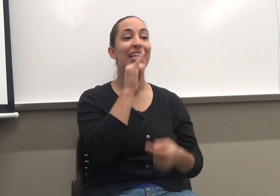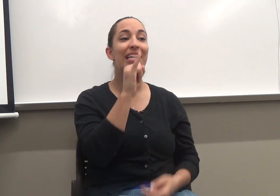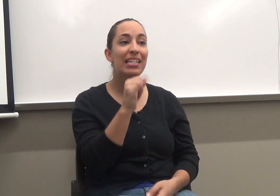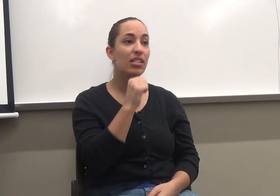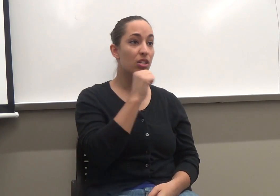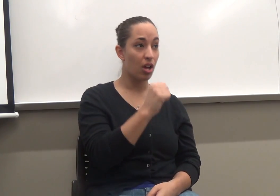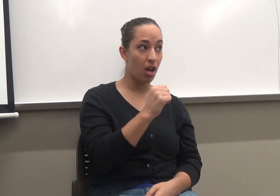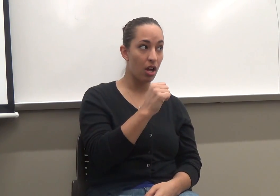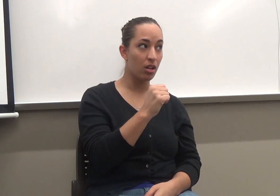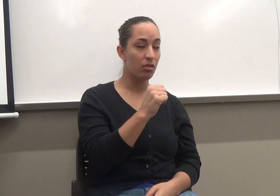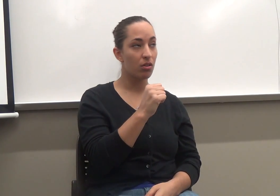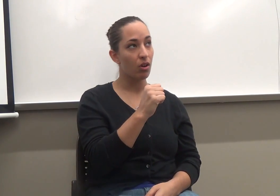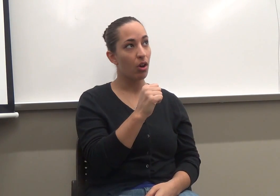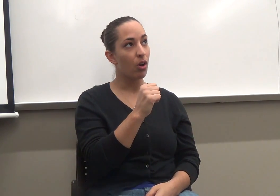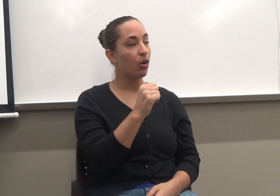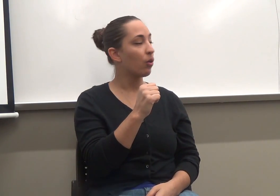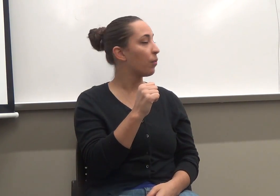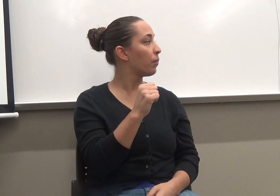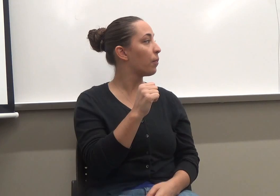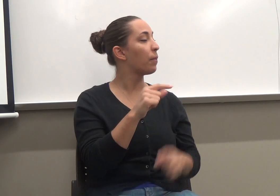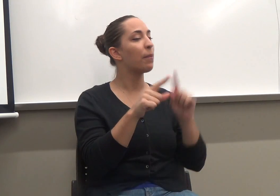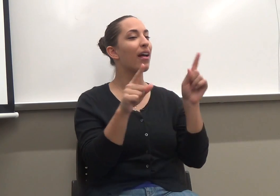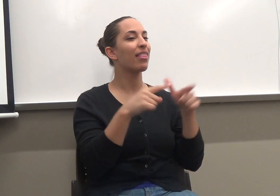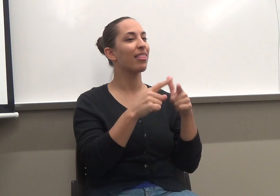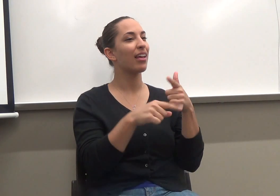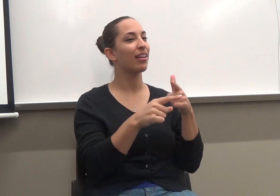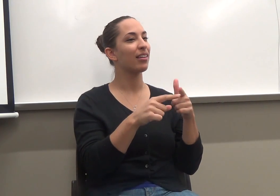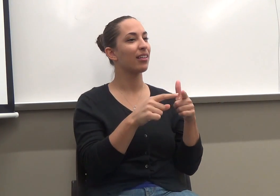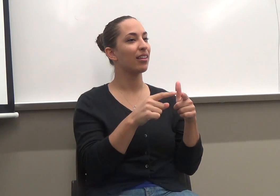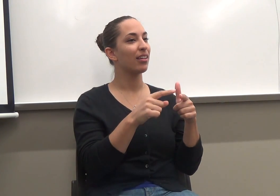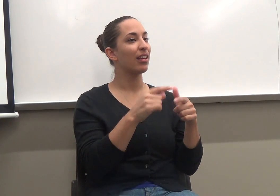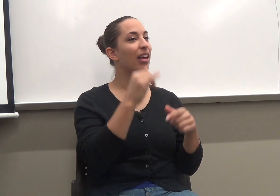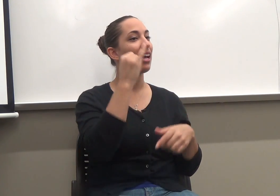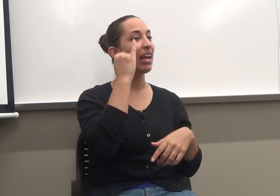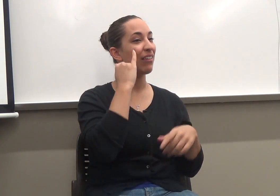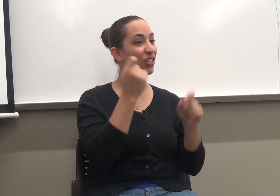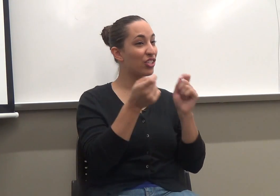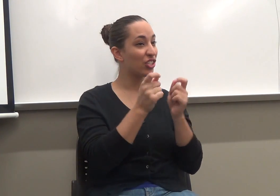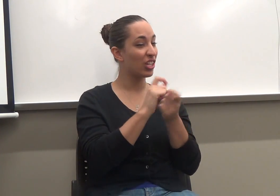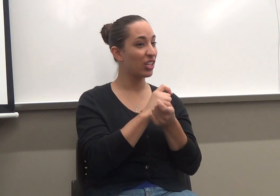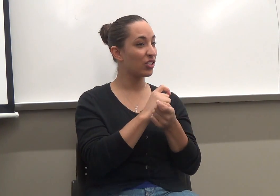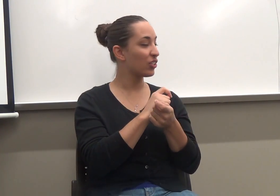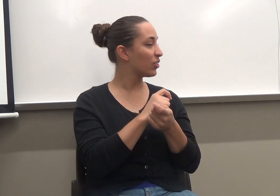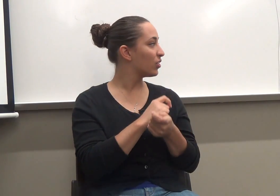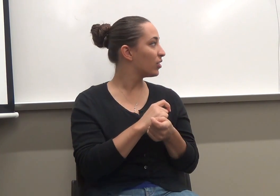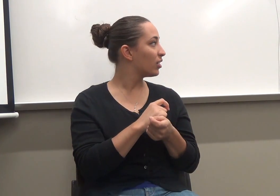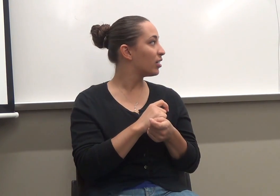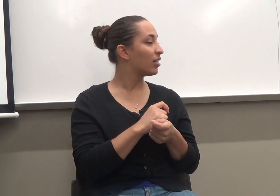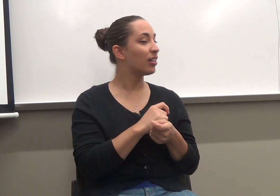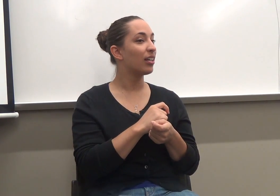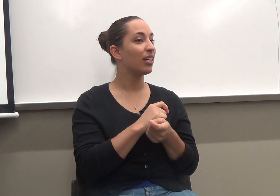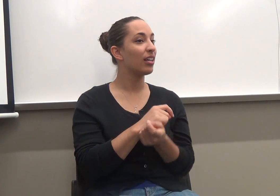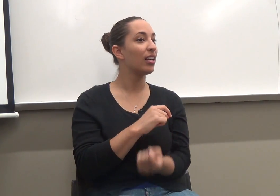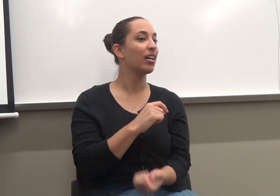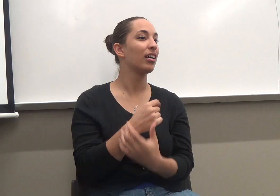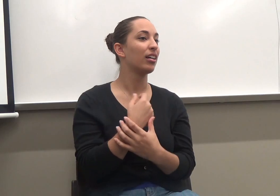Yeah. But then what do you have? that called? Nothing